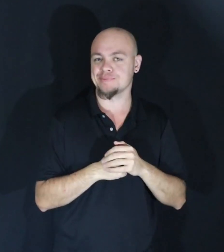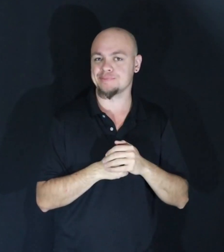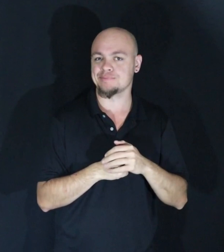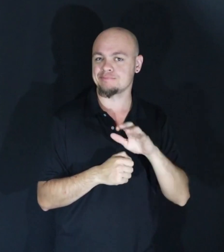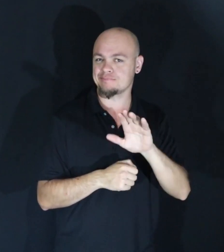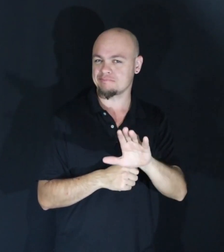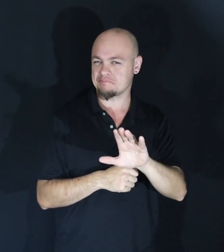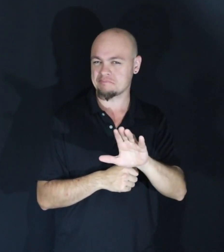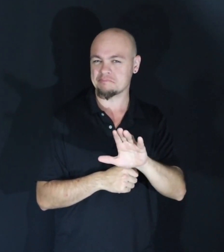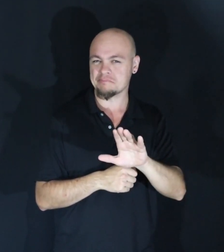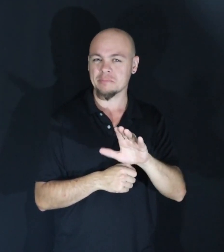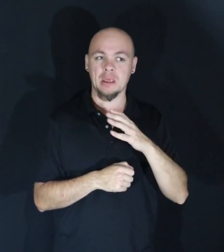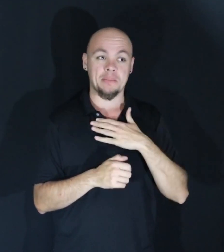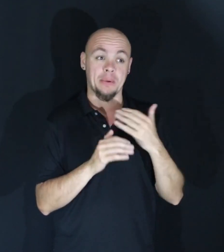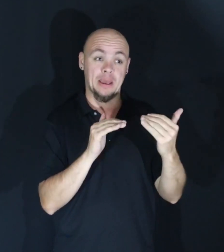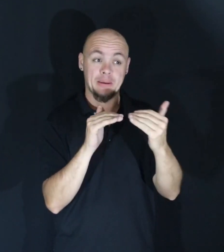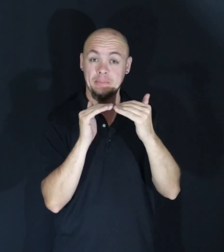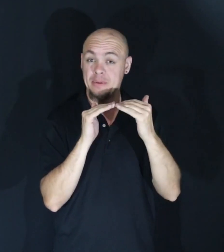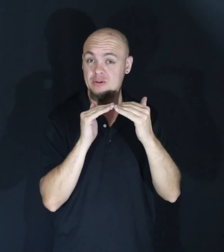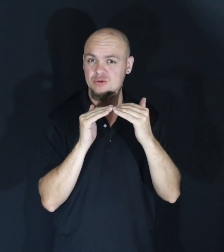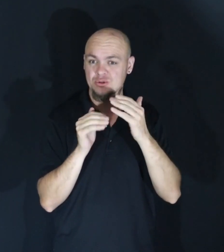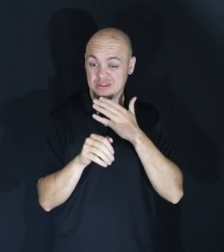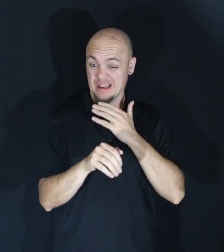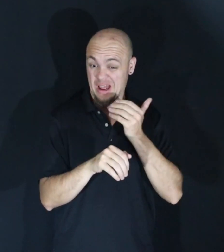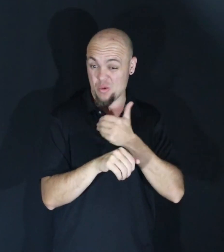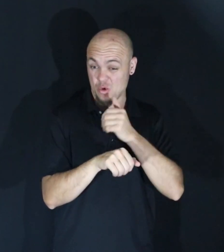Despite how much my peers and I have on our plates,